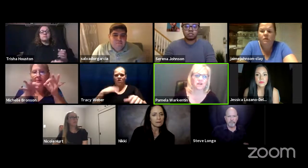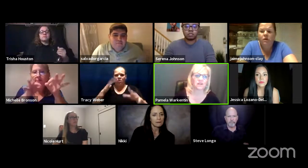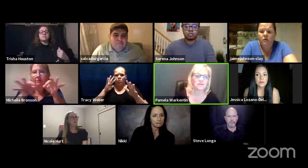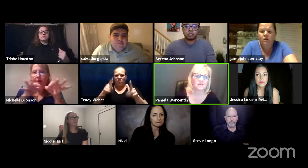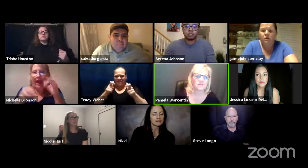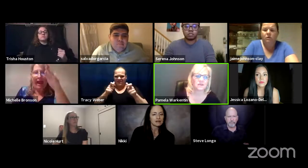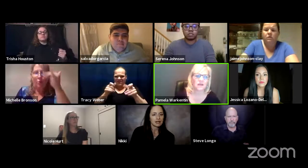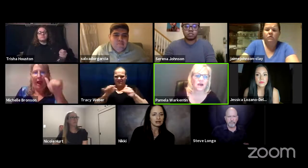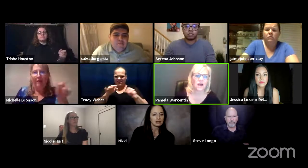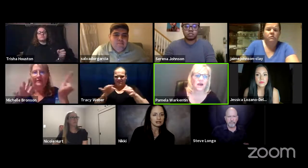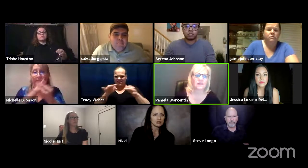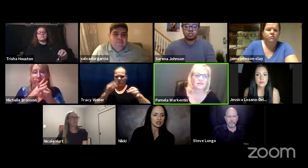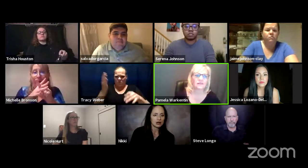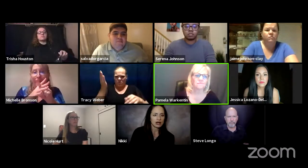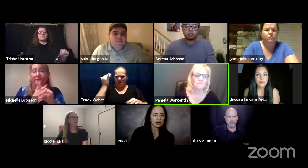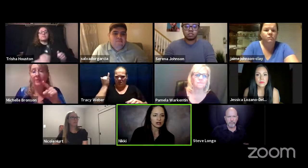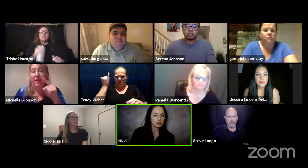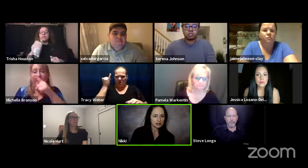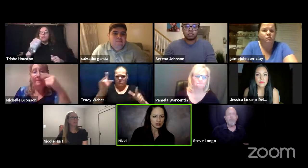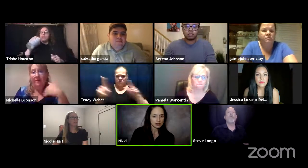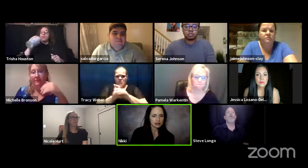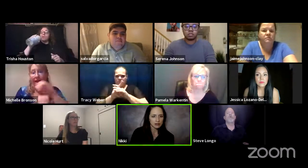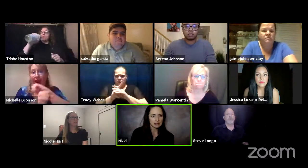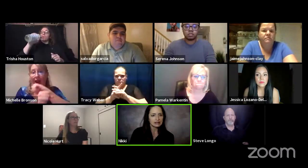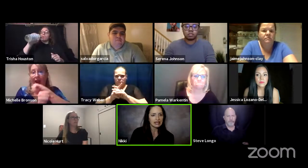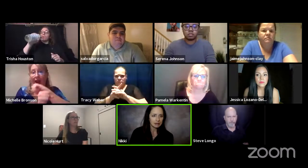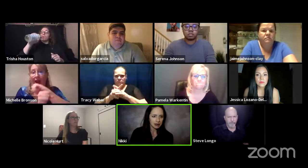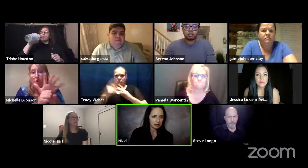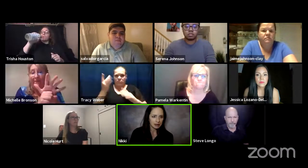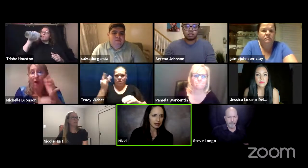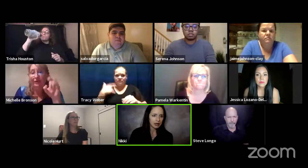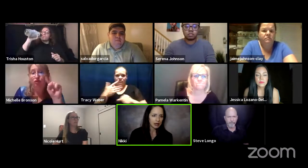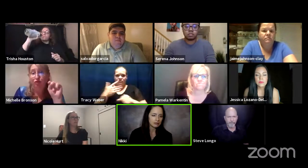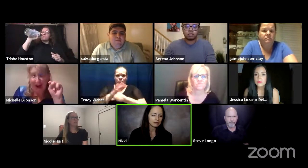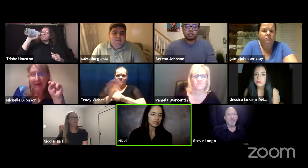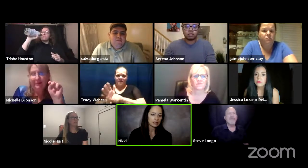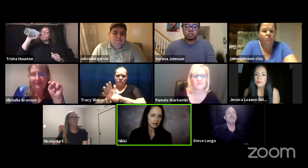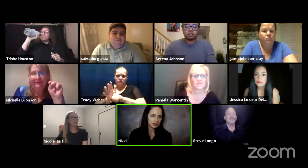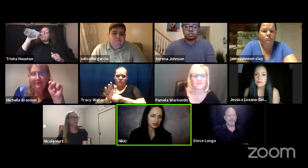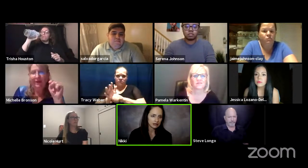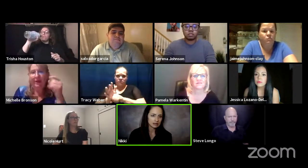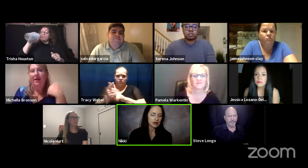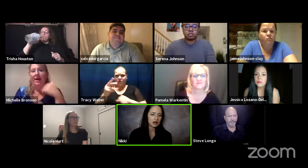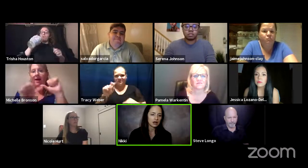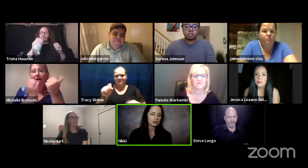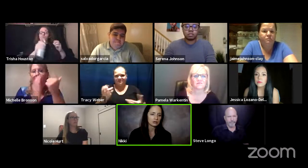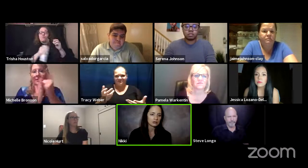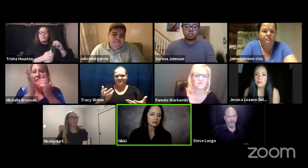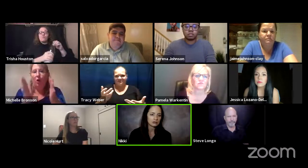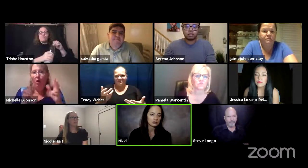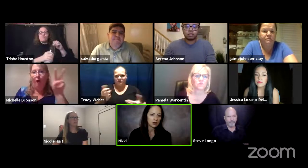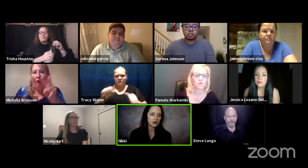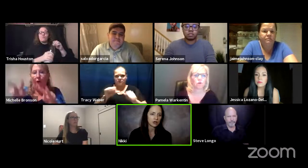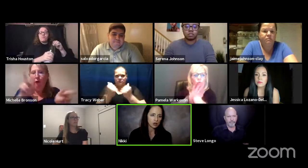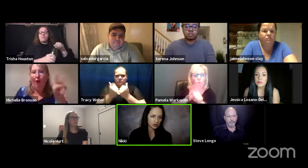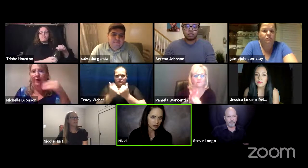Michelle. This is Michelle. I quickly wanted to explain. This came up because of the COVID